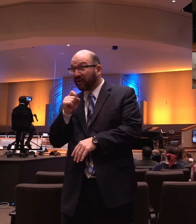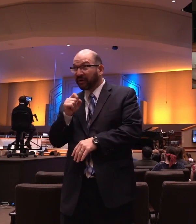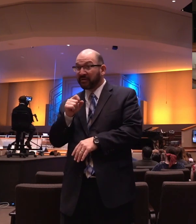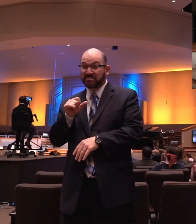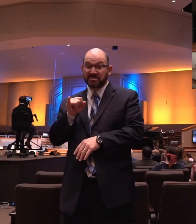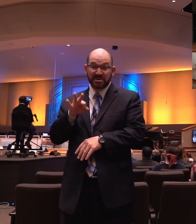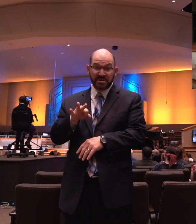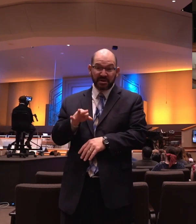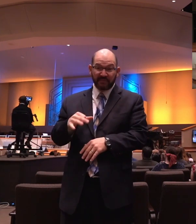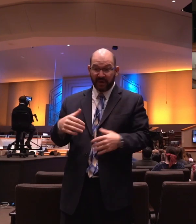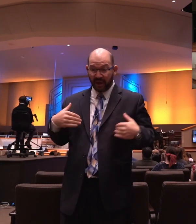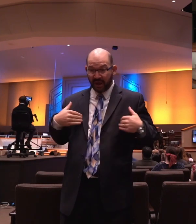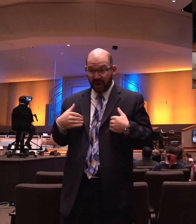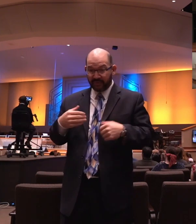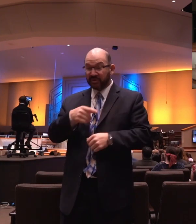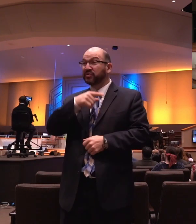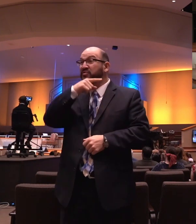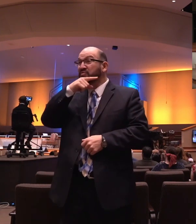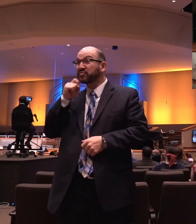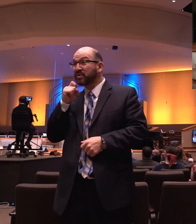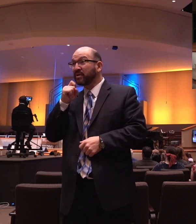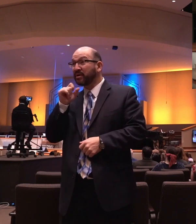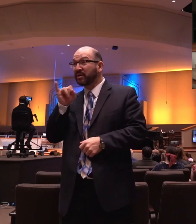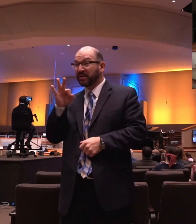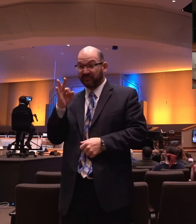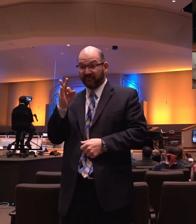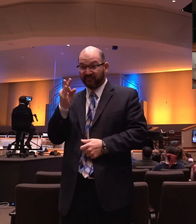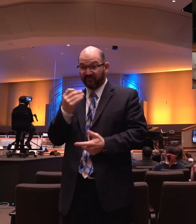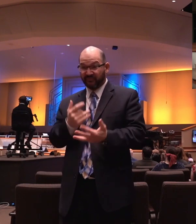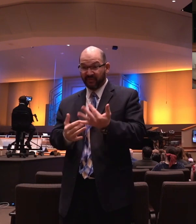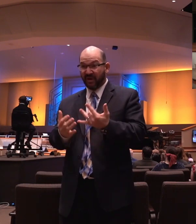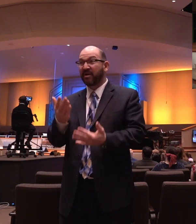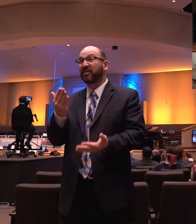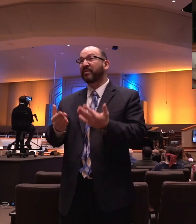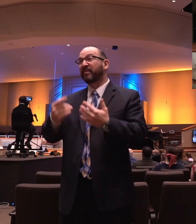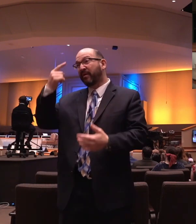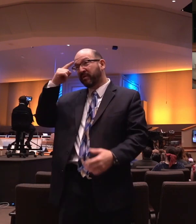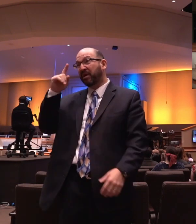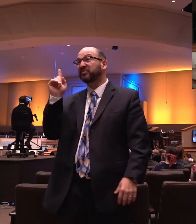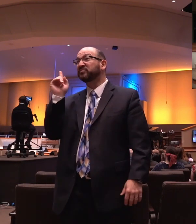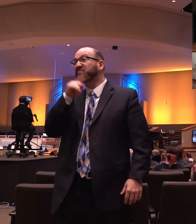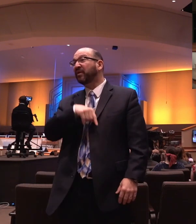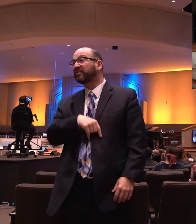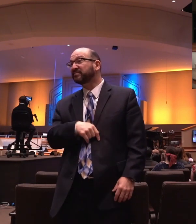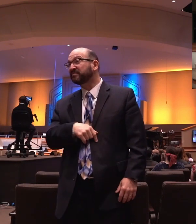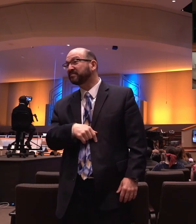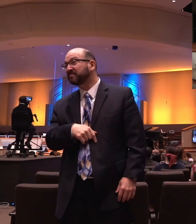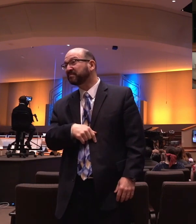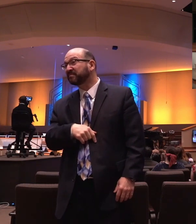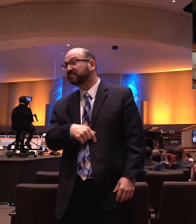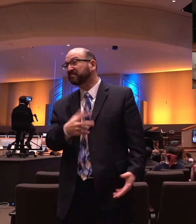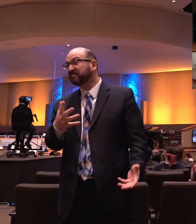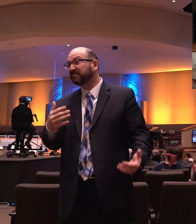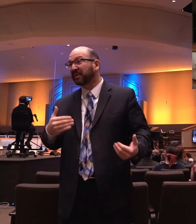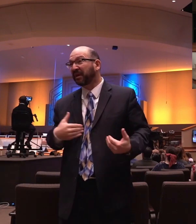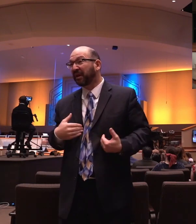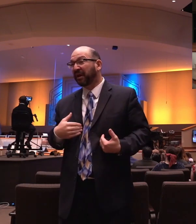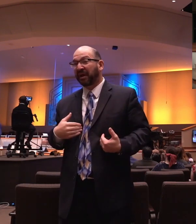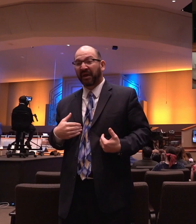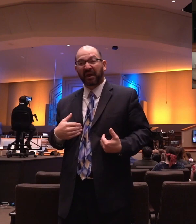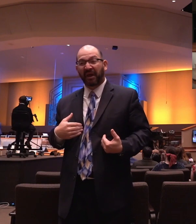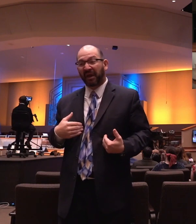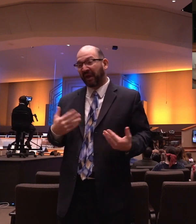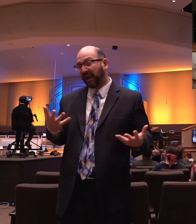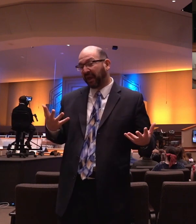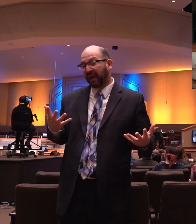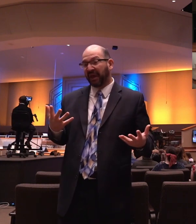soaked, if there would have been a fire, somebody would have said, It's a trick. He had a match up his sleeve. I saw him